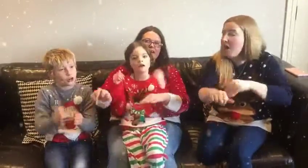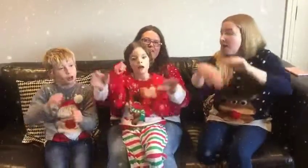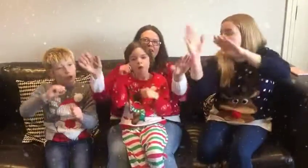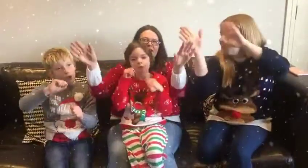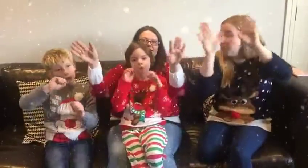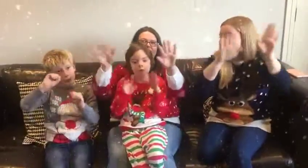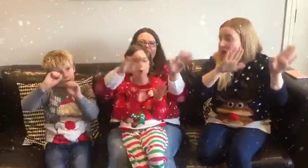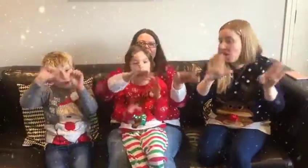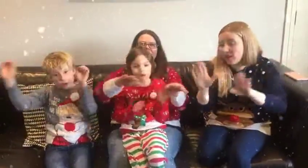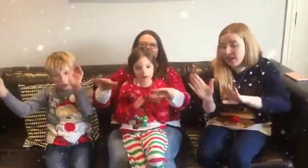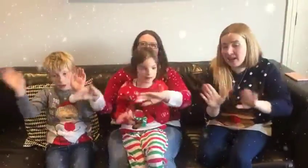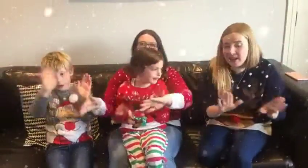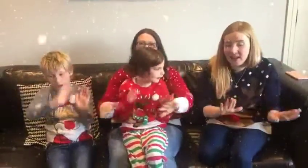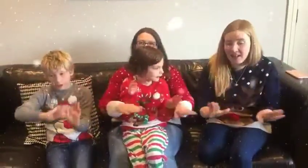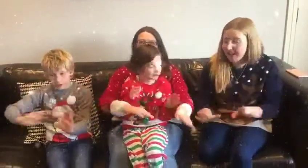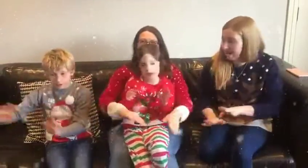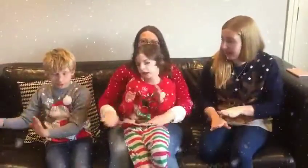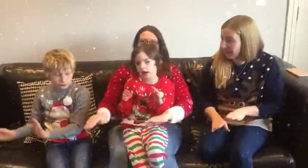starts falling.